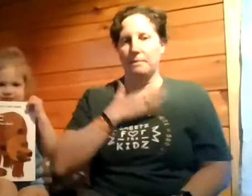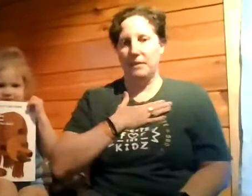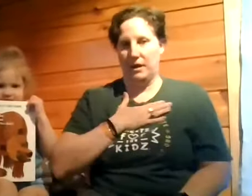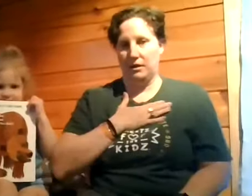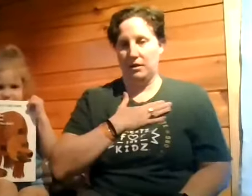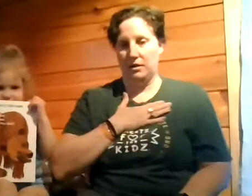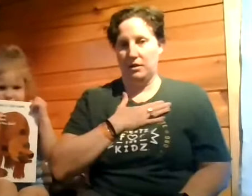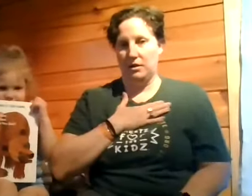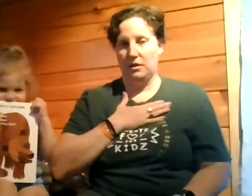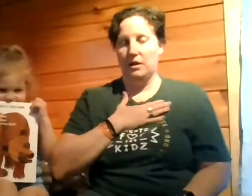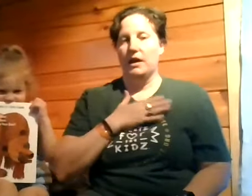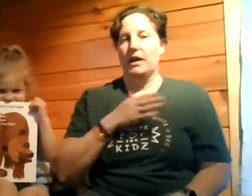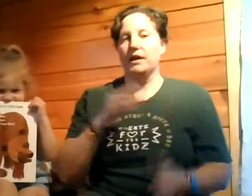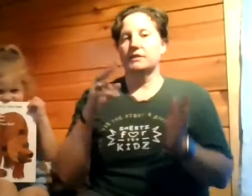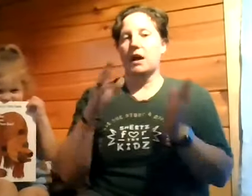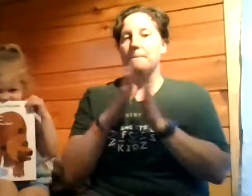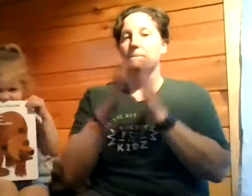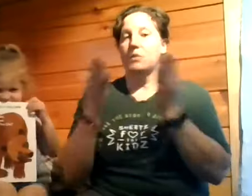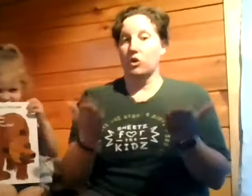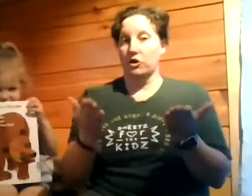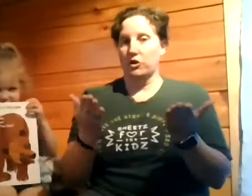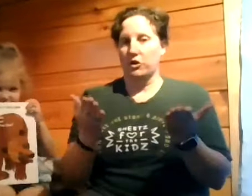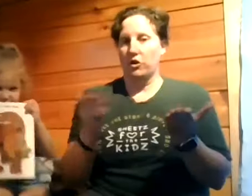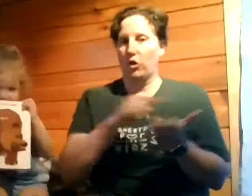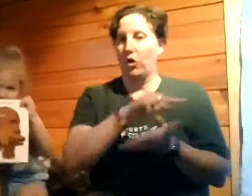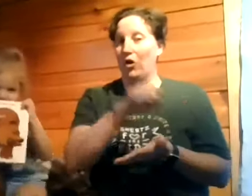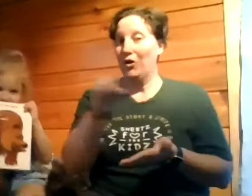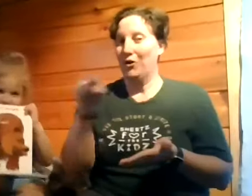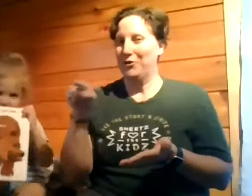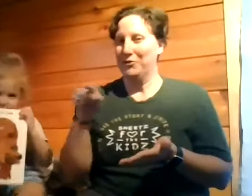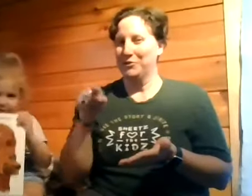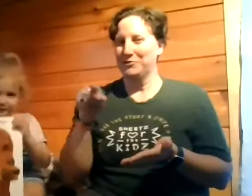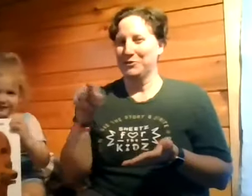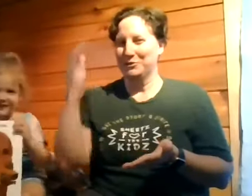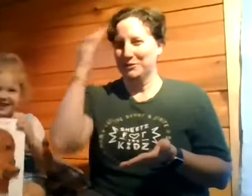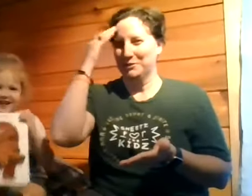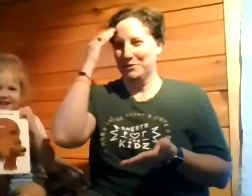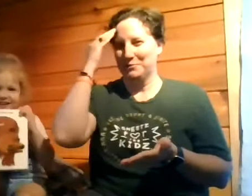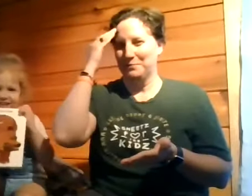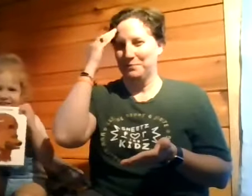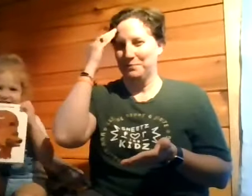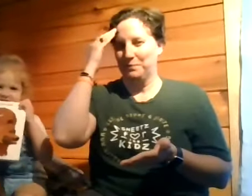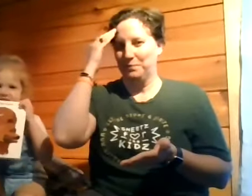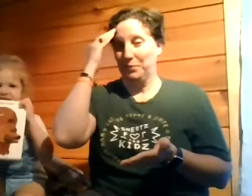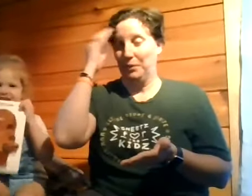me. It's a book all of you should know,